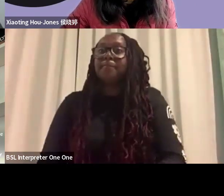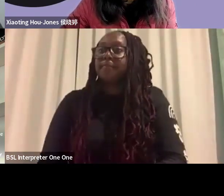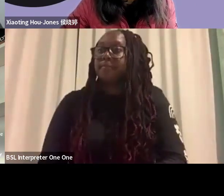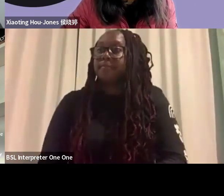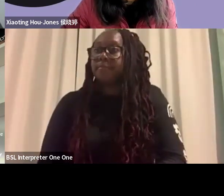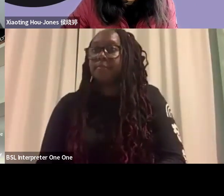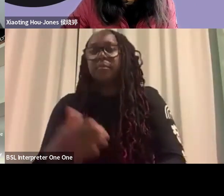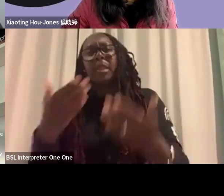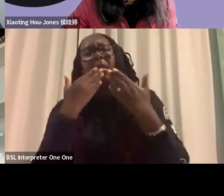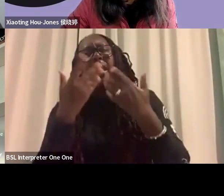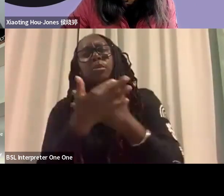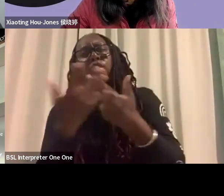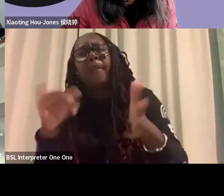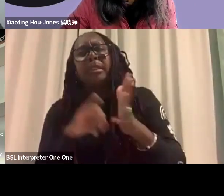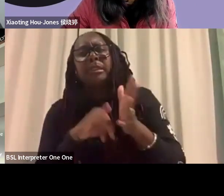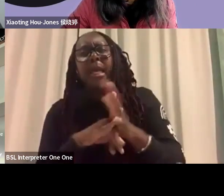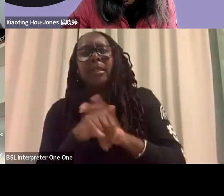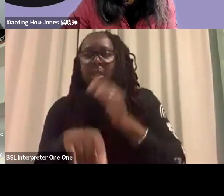Thanks so much, Sasha. Latu.